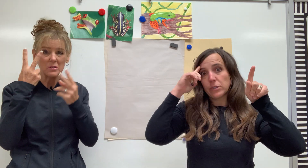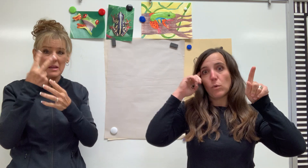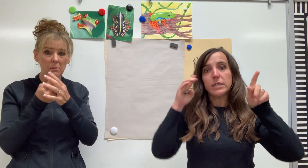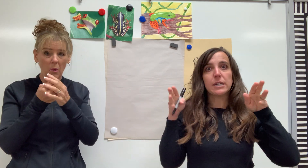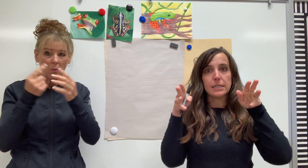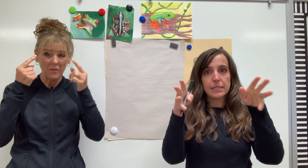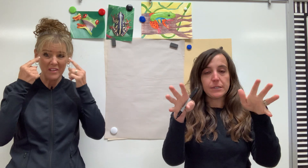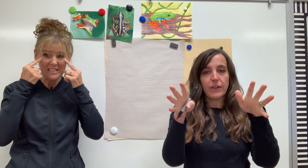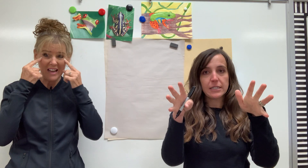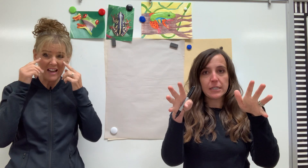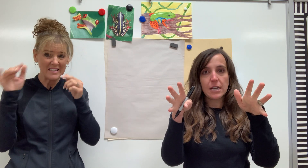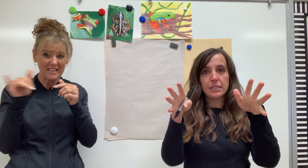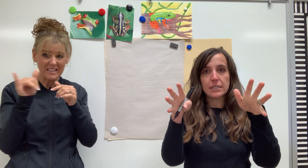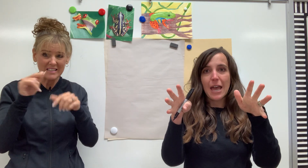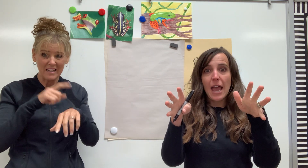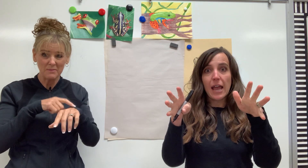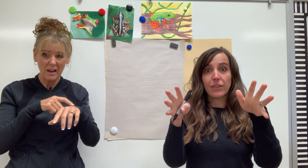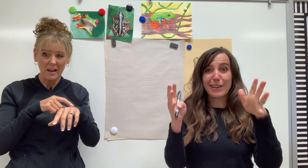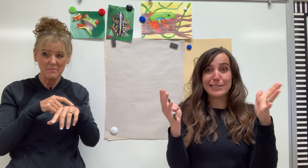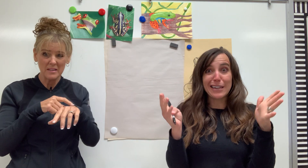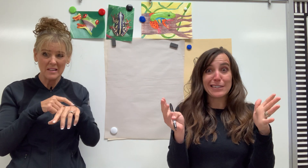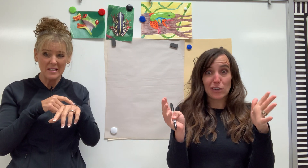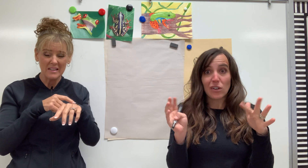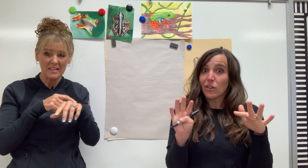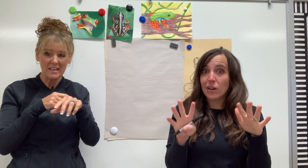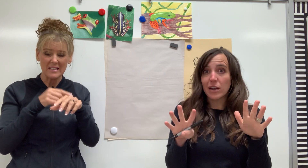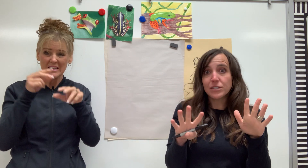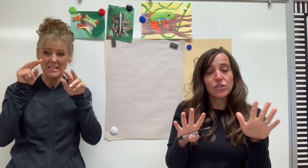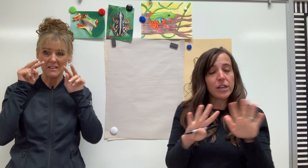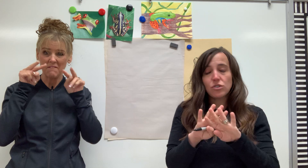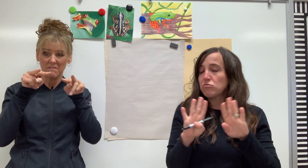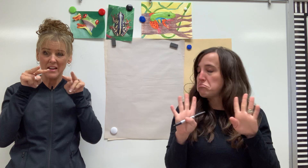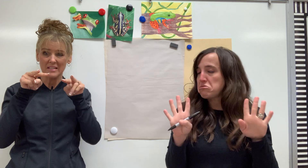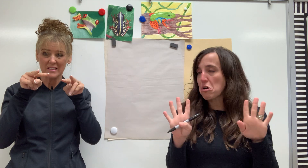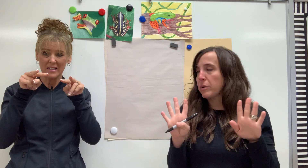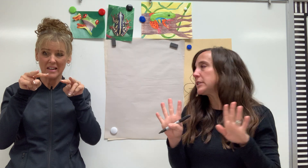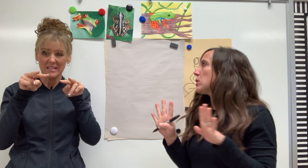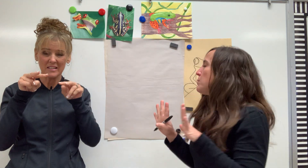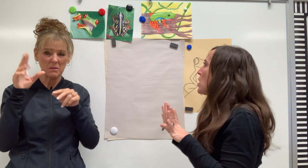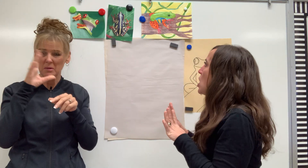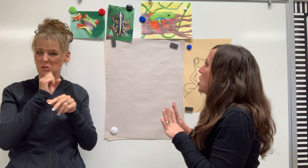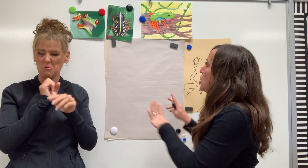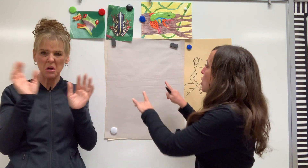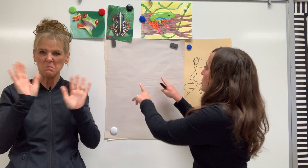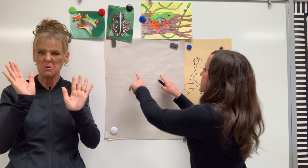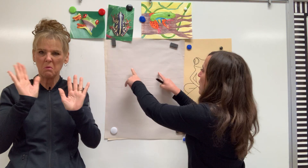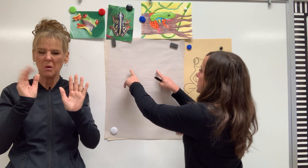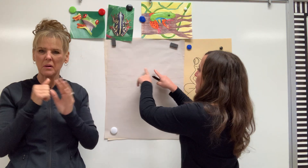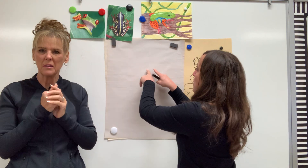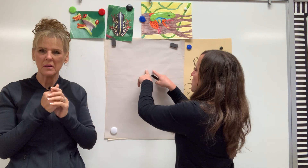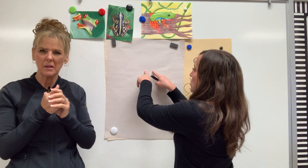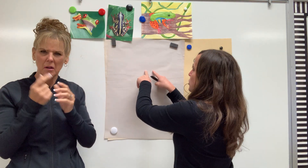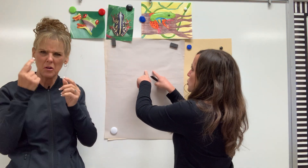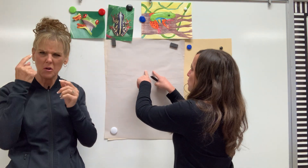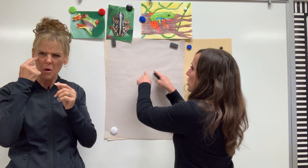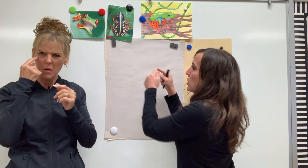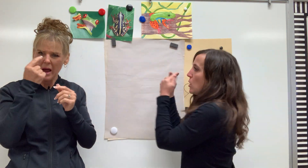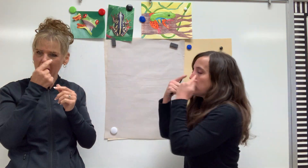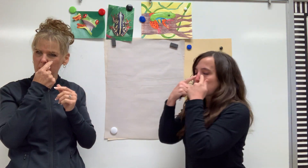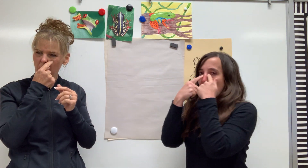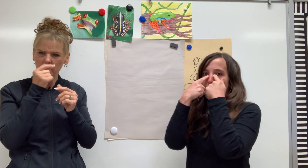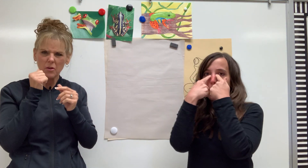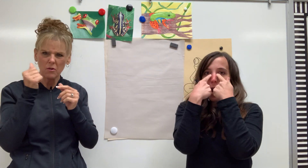his eyeballs at once because he's facing us. And like I said, it's gonna look kind of strange, no big deal. Notice how his eyeballs aren't